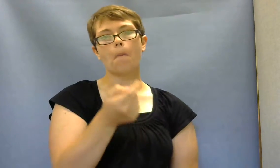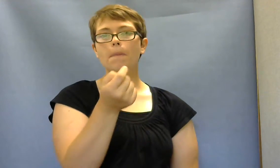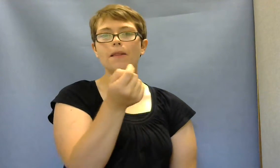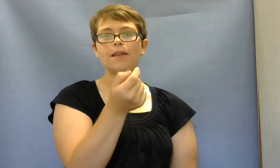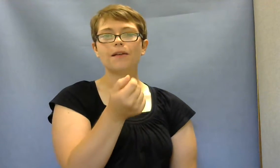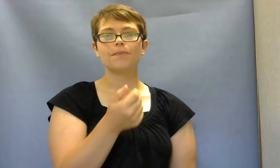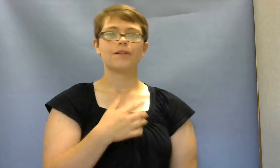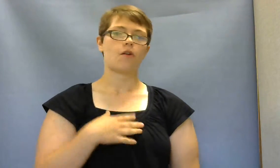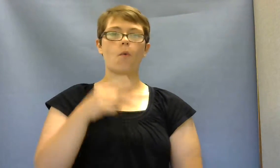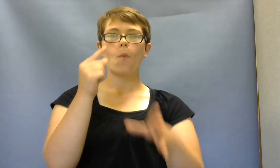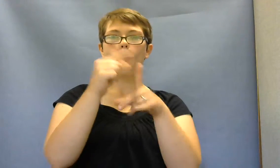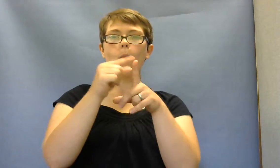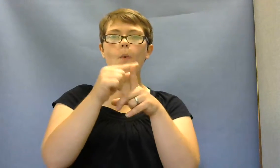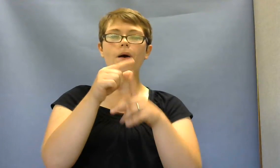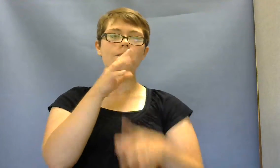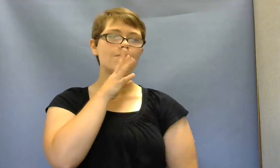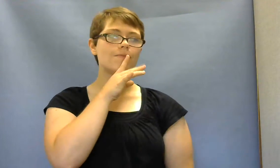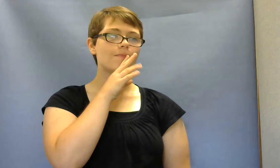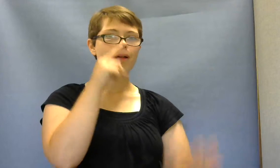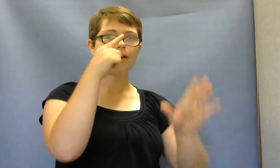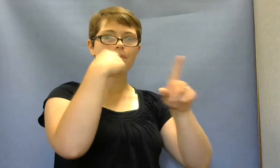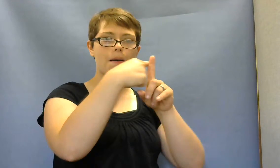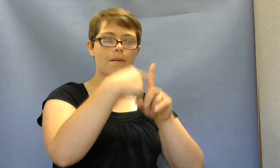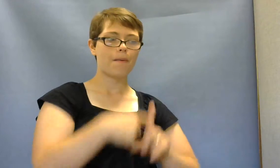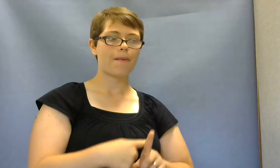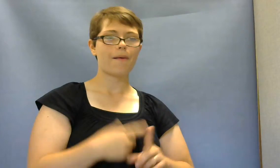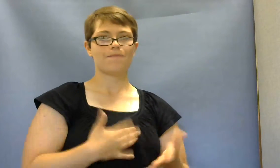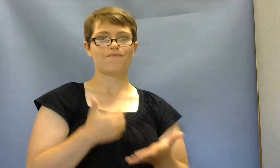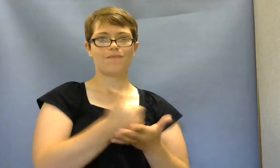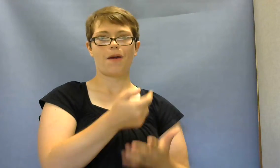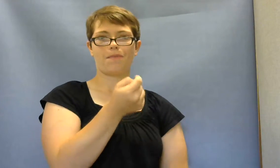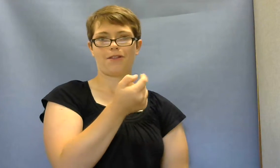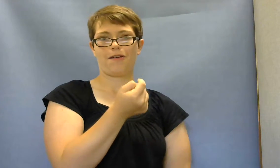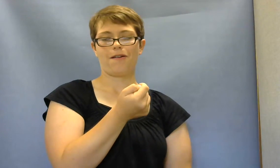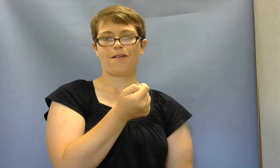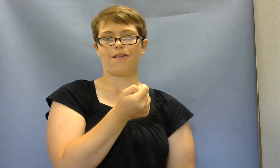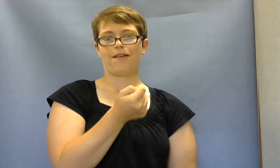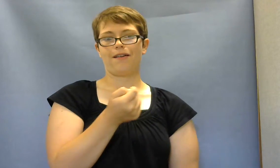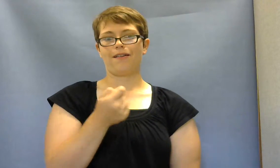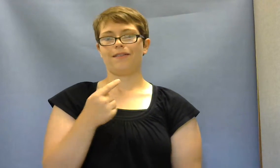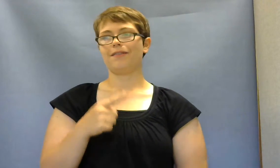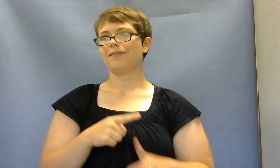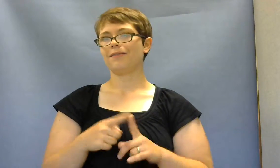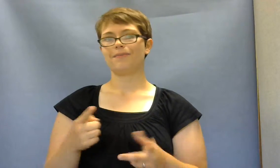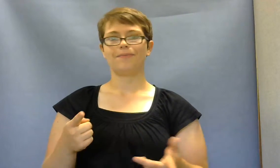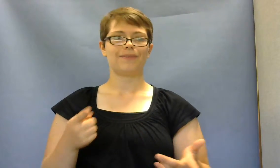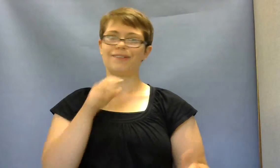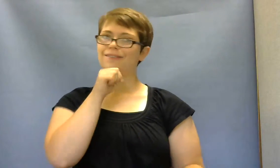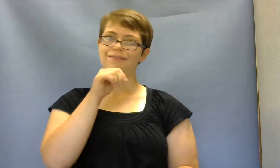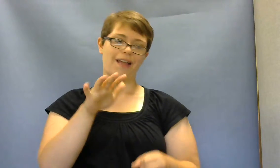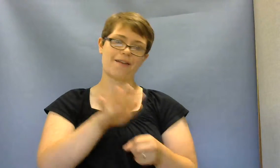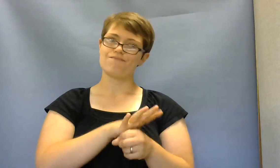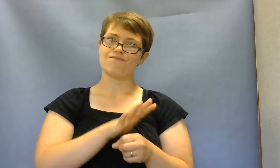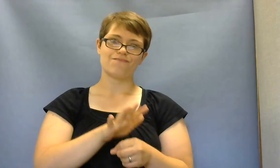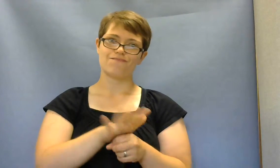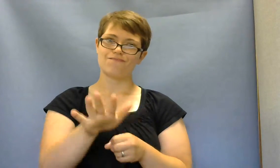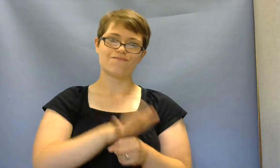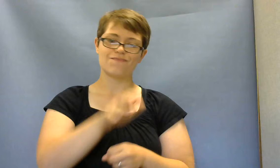I had no faith. So I tried to give up. At age 10, I tried to drown myself in 6 inches and